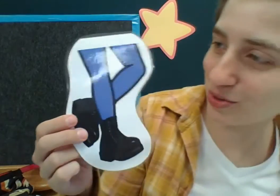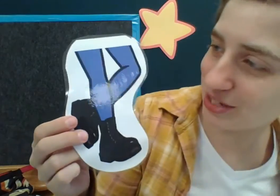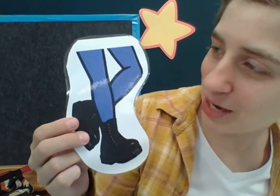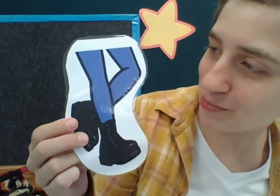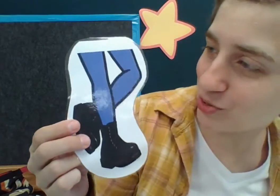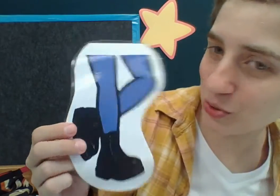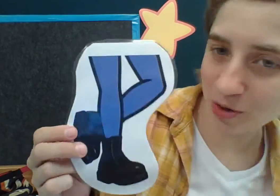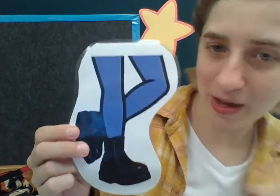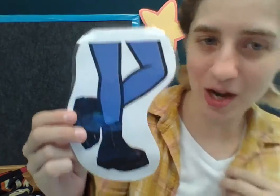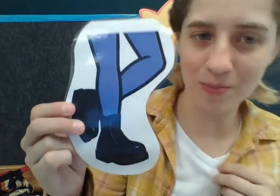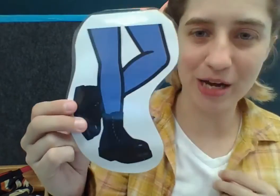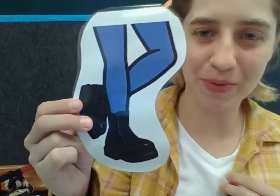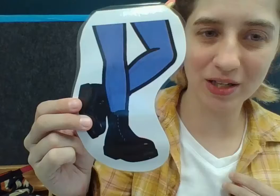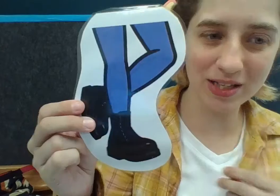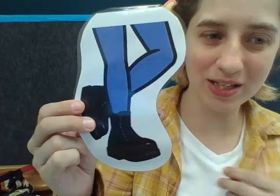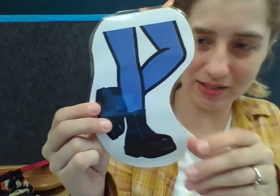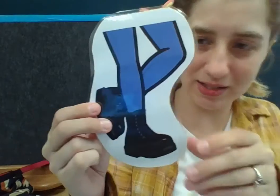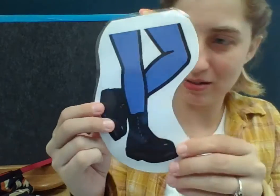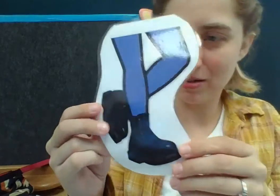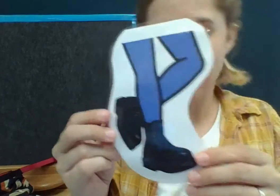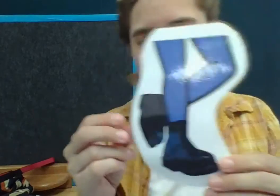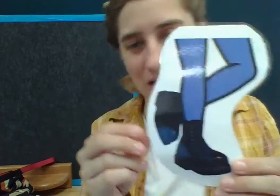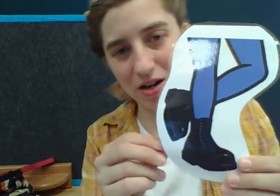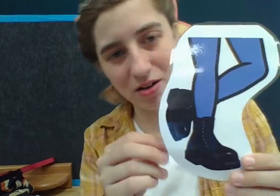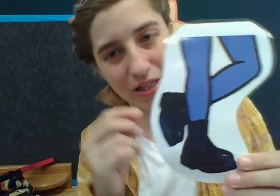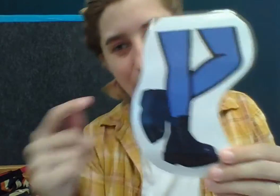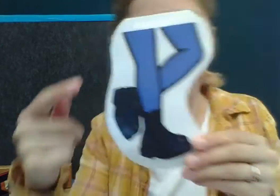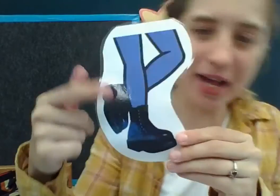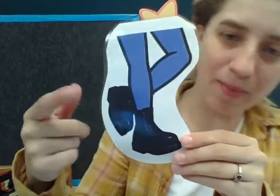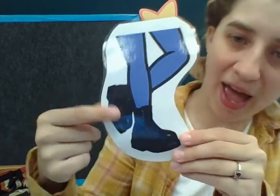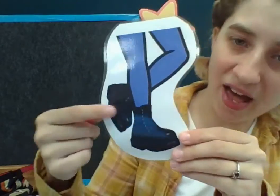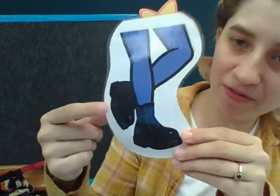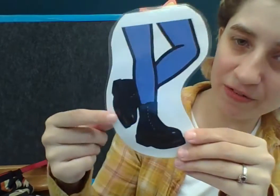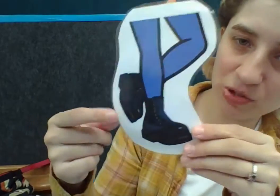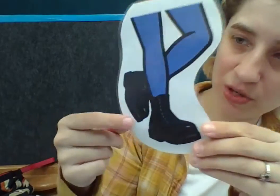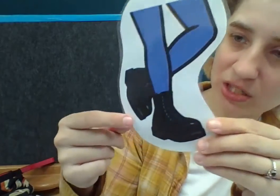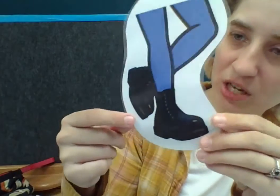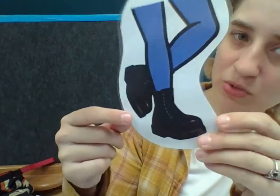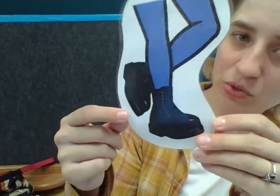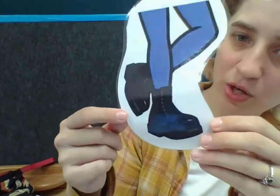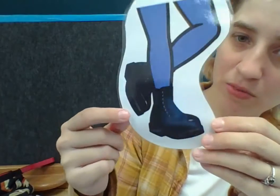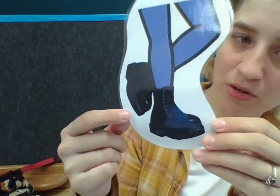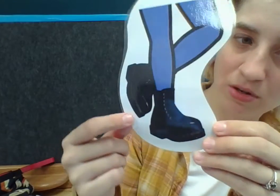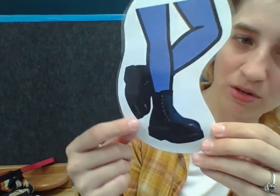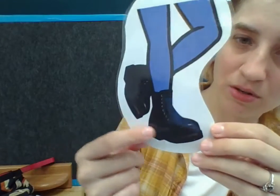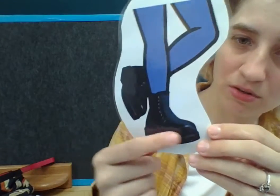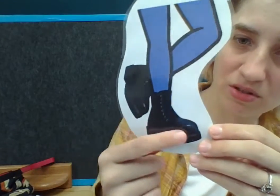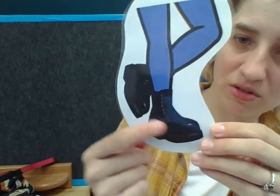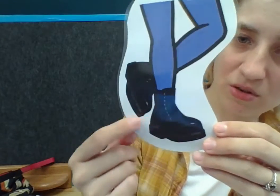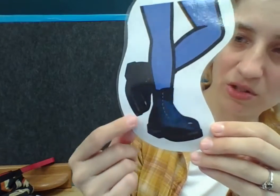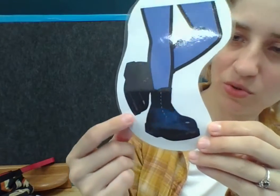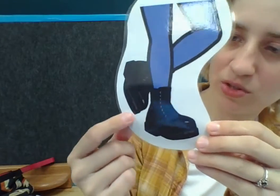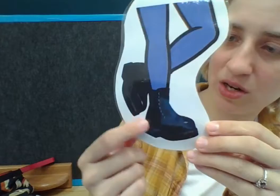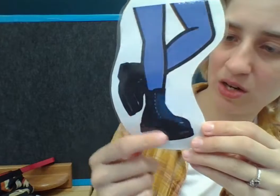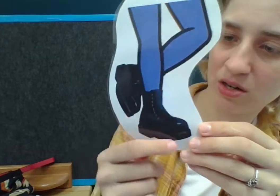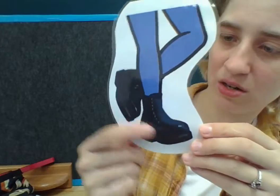story time storm that comes out, but this is, I don't know, like the bottom half of story time storm. Do you know what those are?